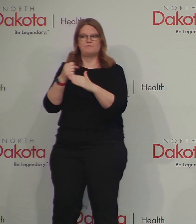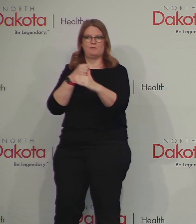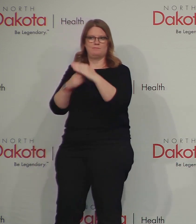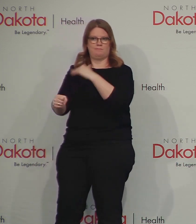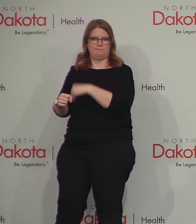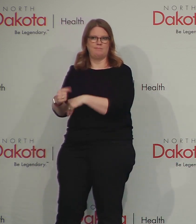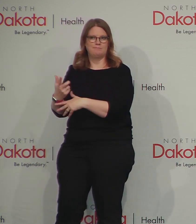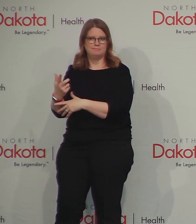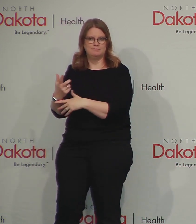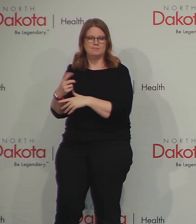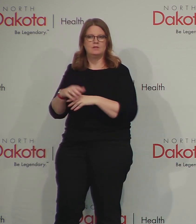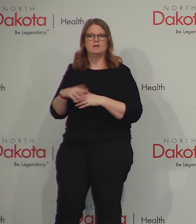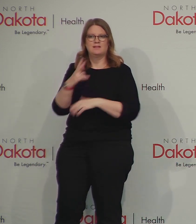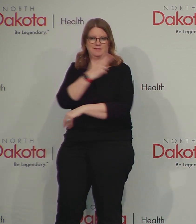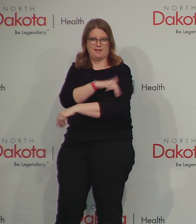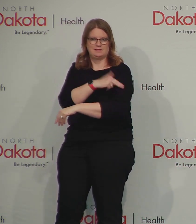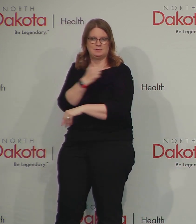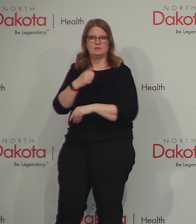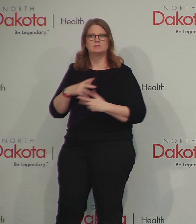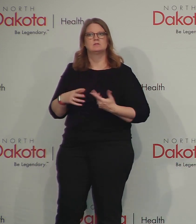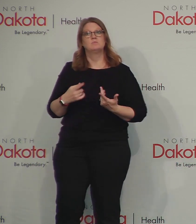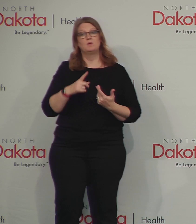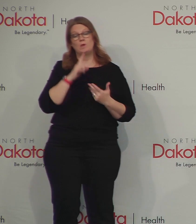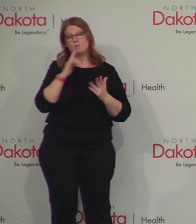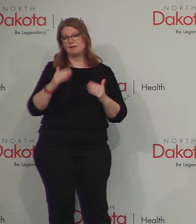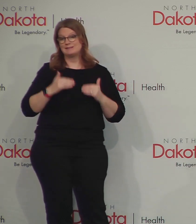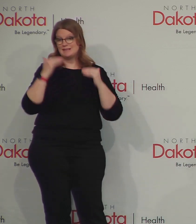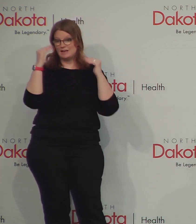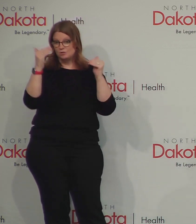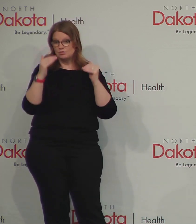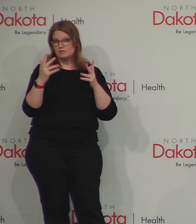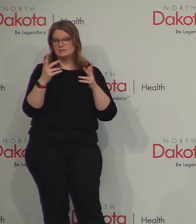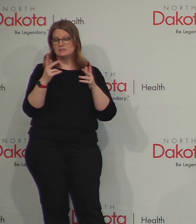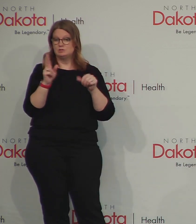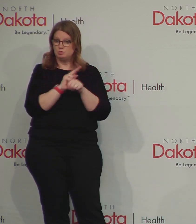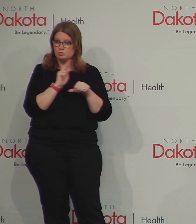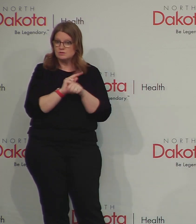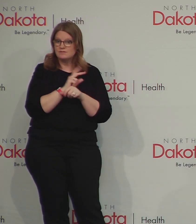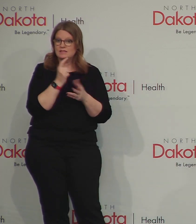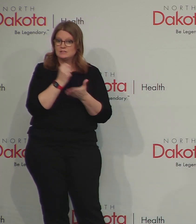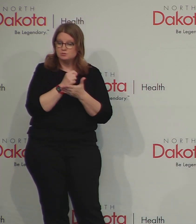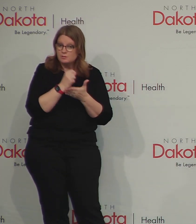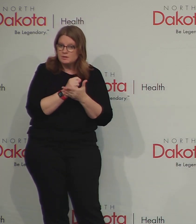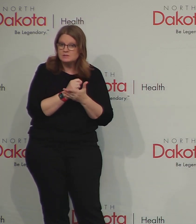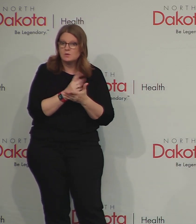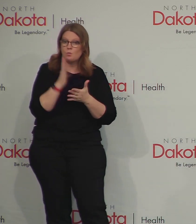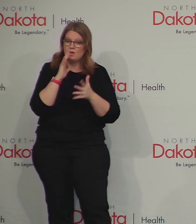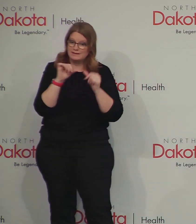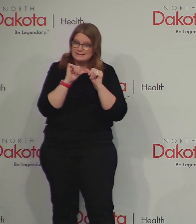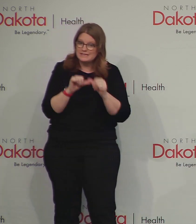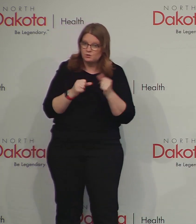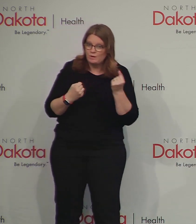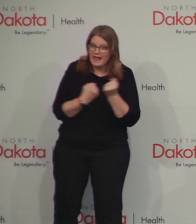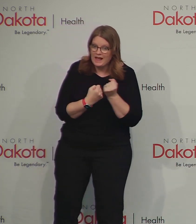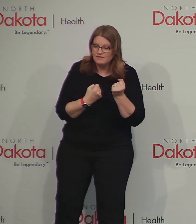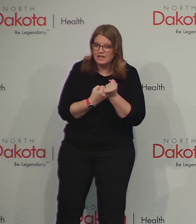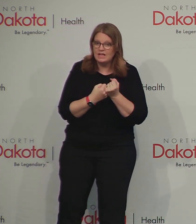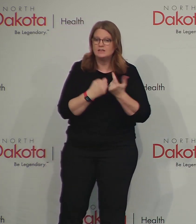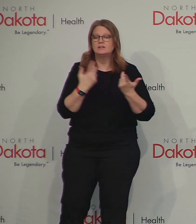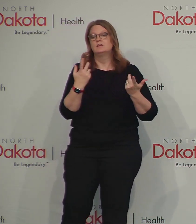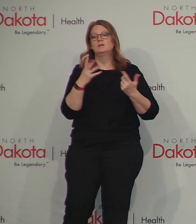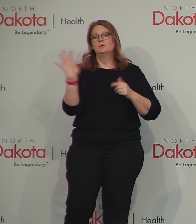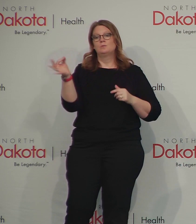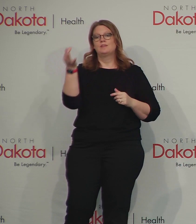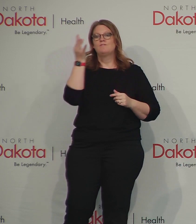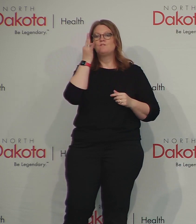state, we'd like to see increased usage and administration of these treatments. We're going to continue to advocate with the